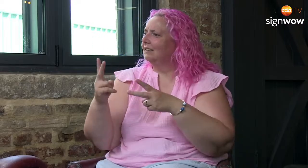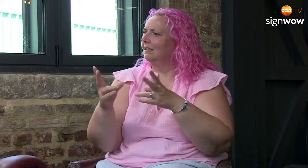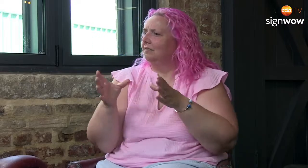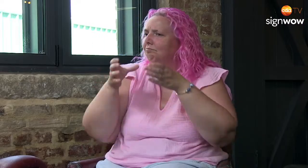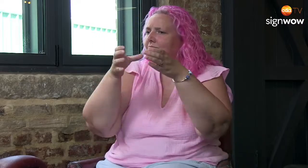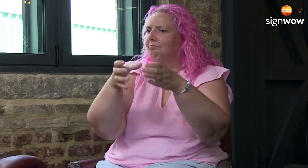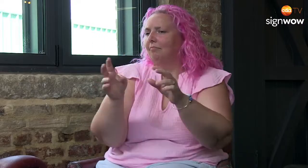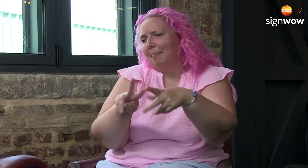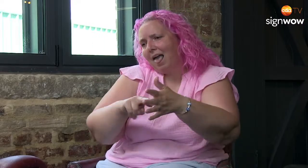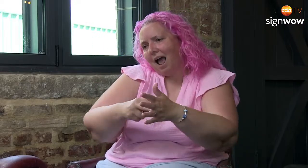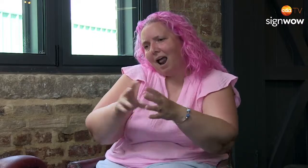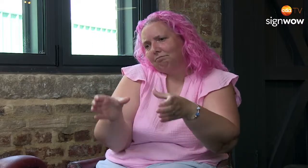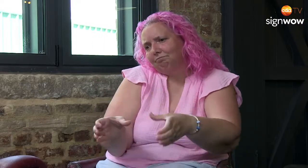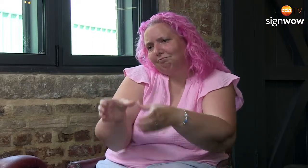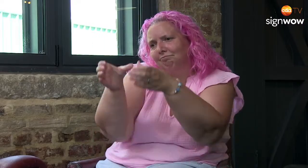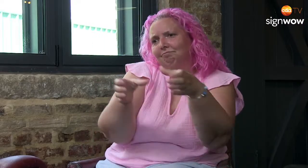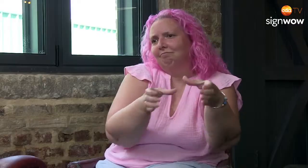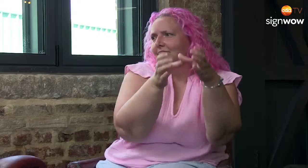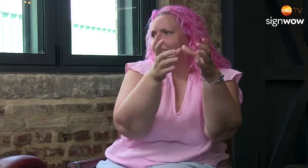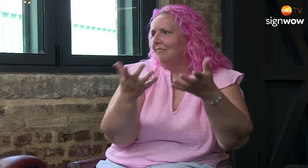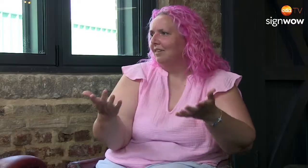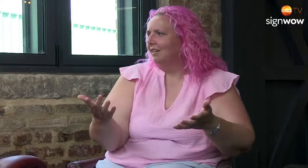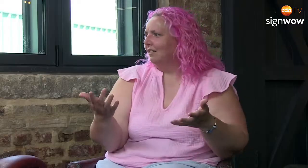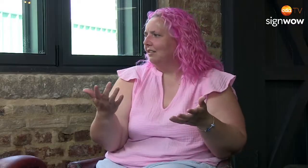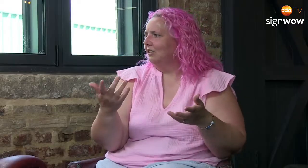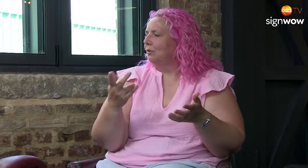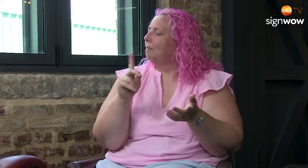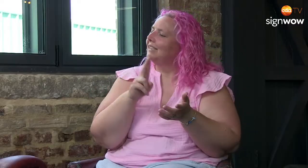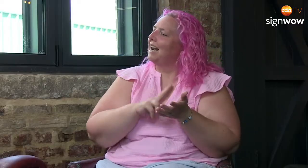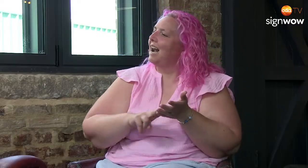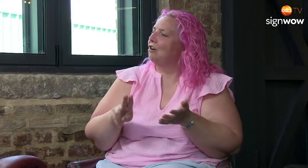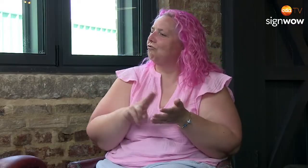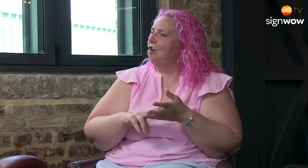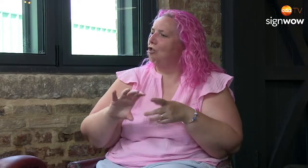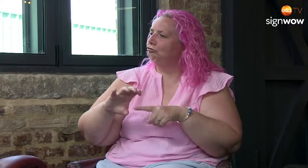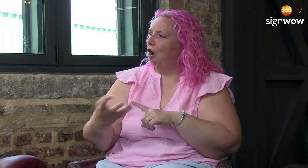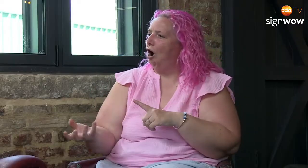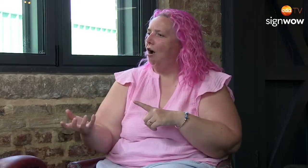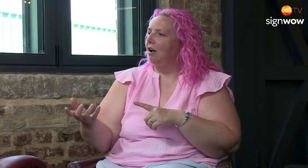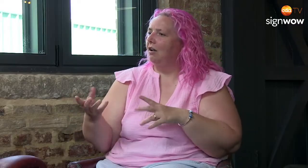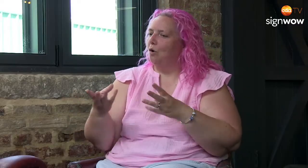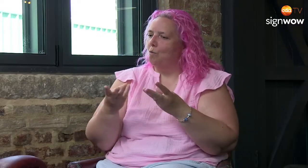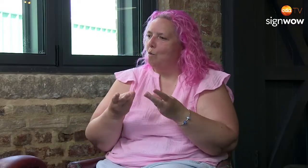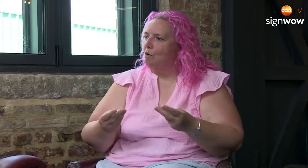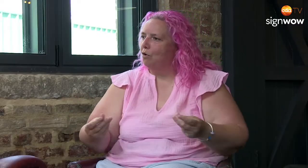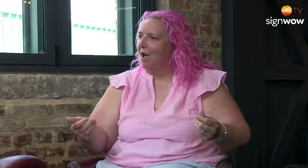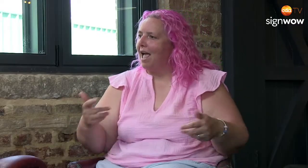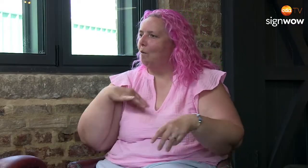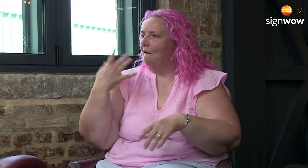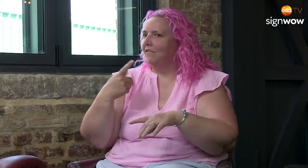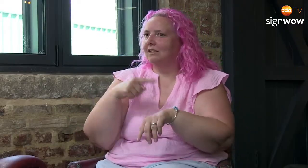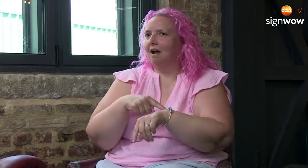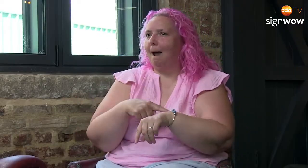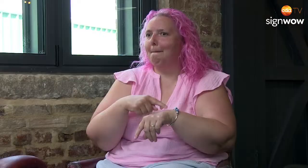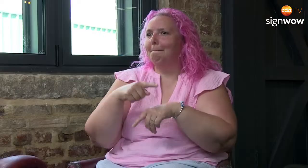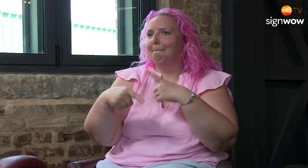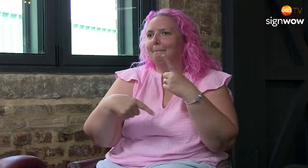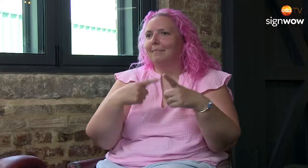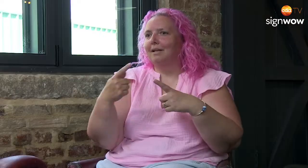like it's been designed. You know, like planned meticulously, and oh, it's just amazing that that's natural rock that gets worn away over